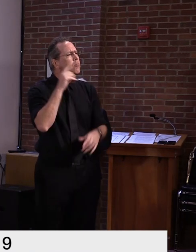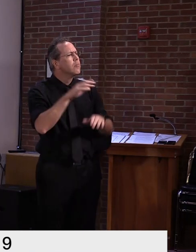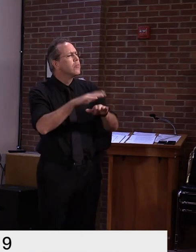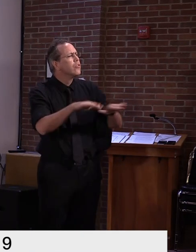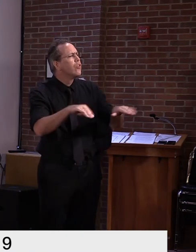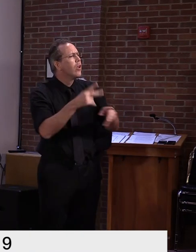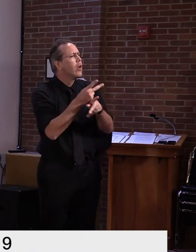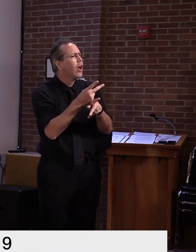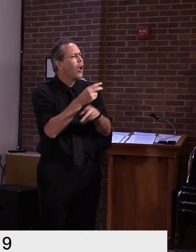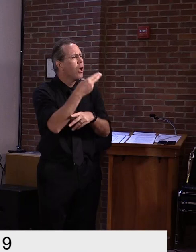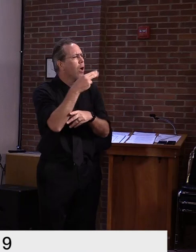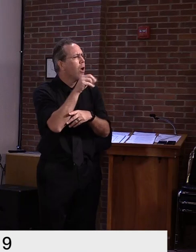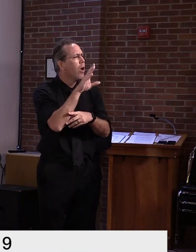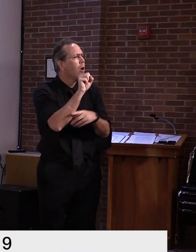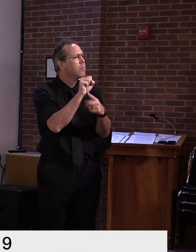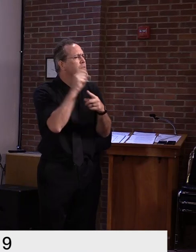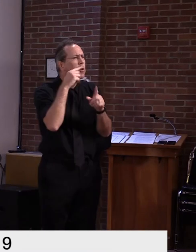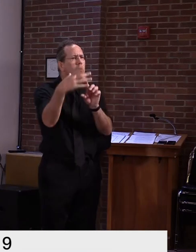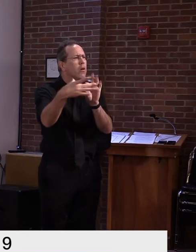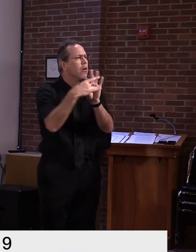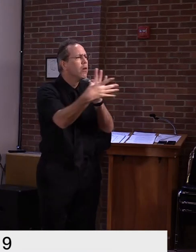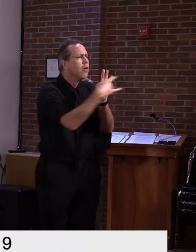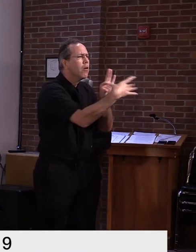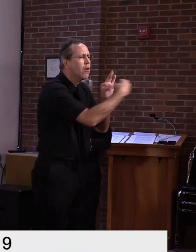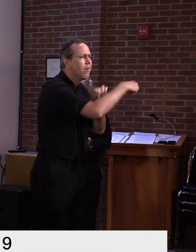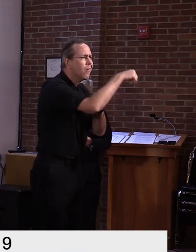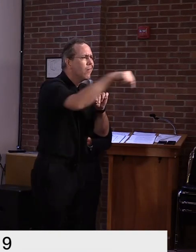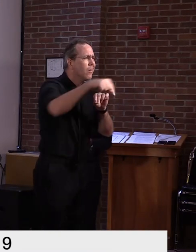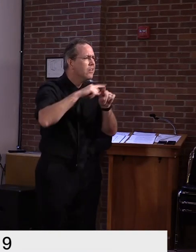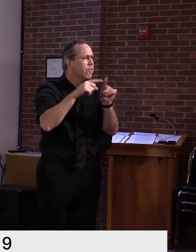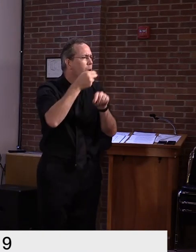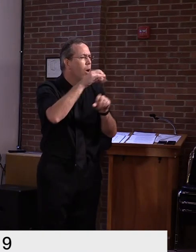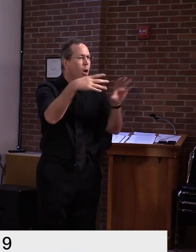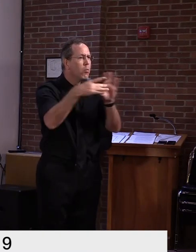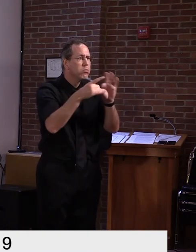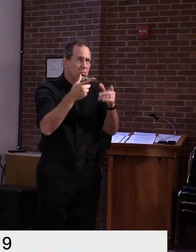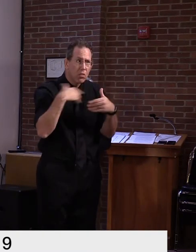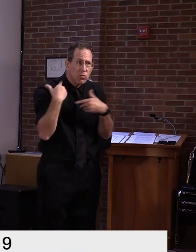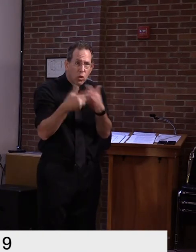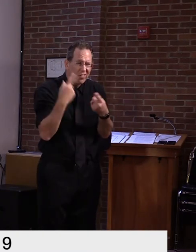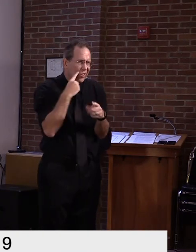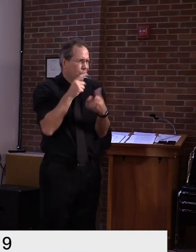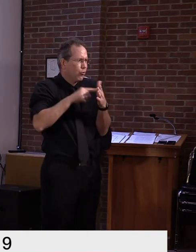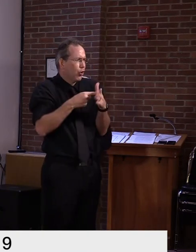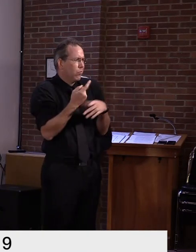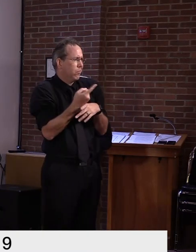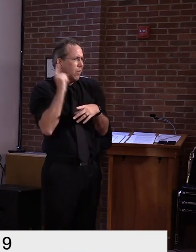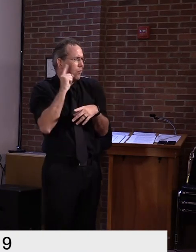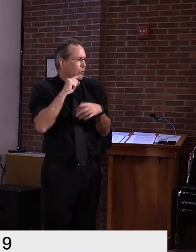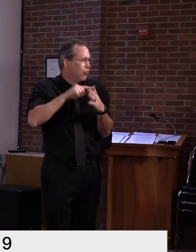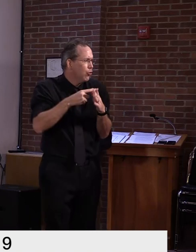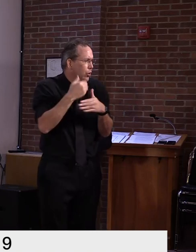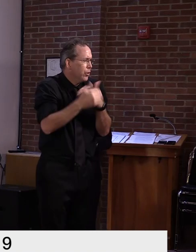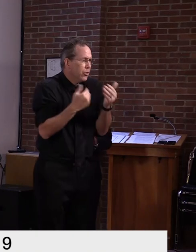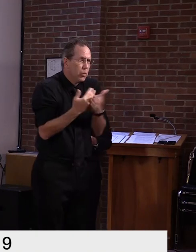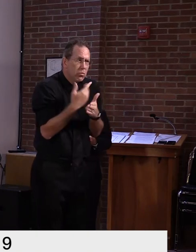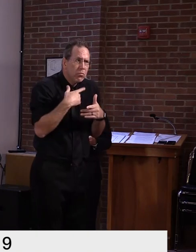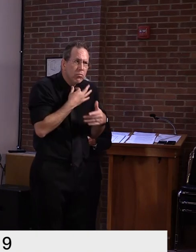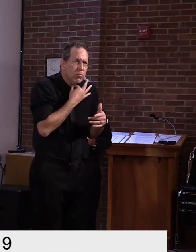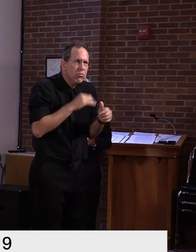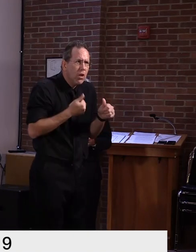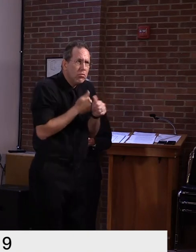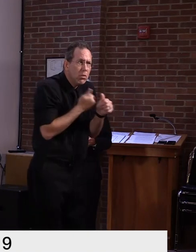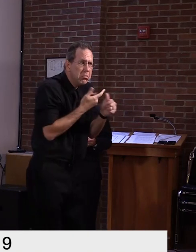we'll have, all those hubs set up in time for September 8th? And specifically, does it look